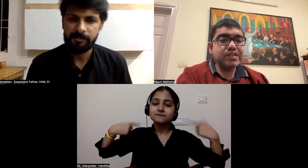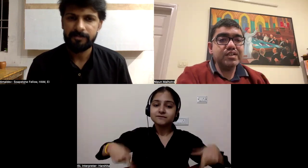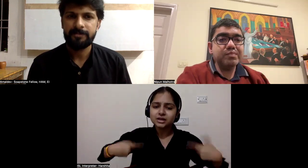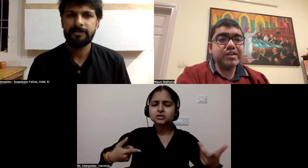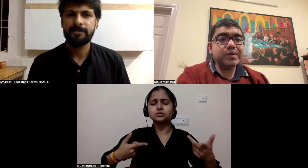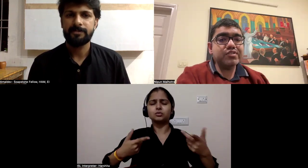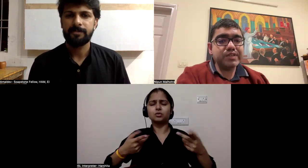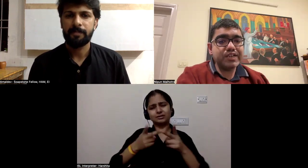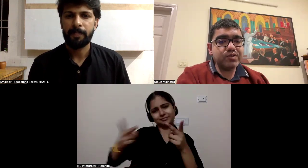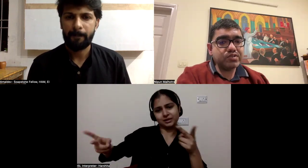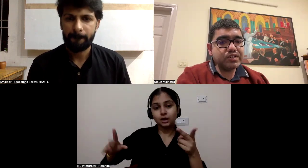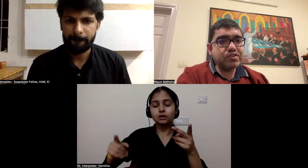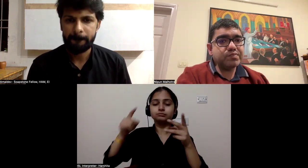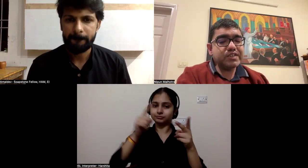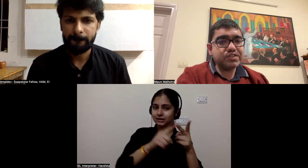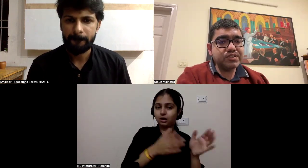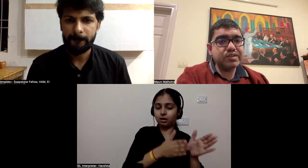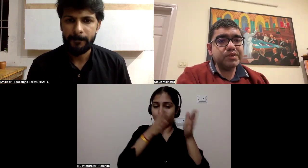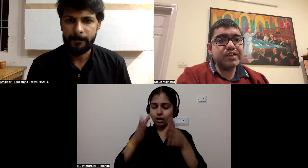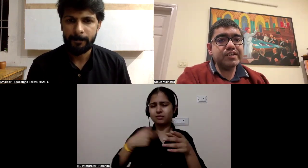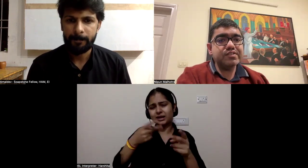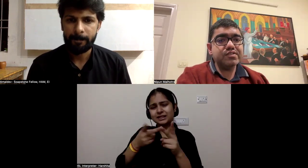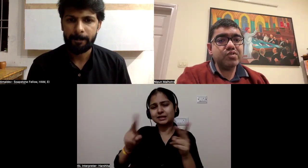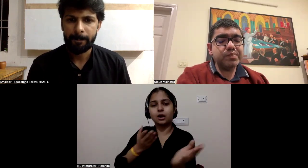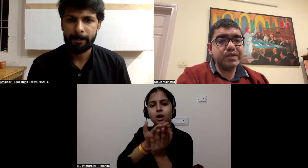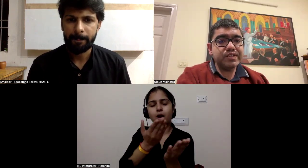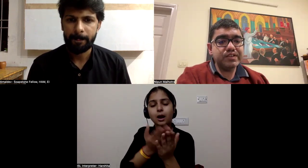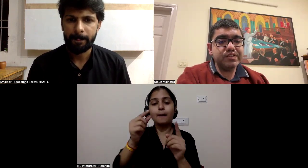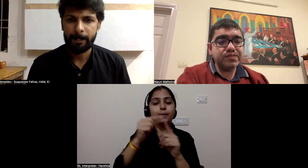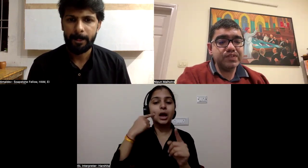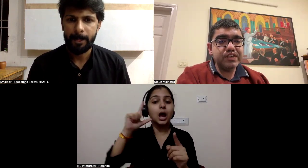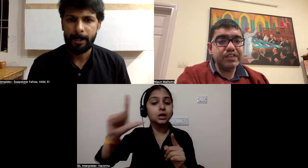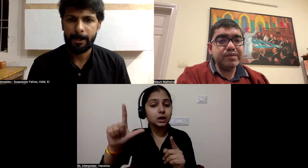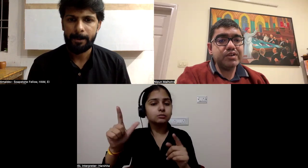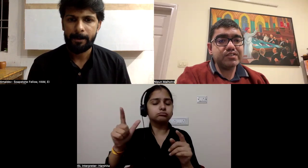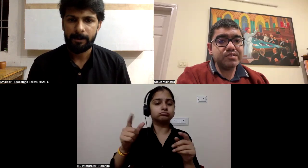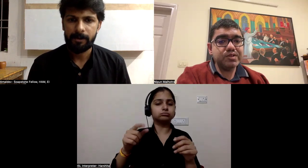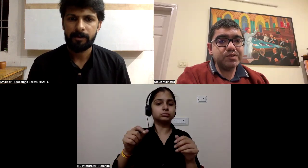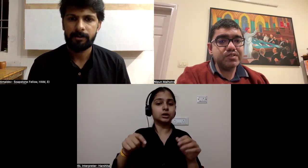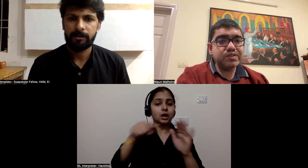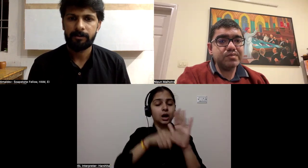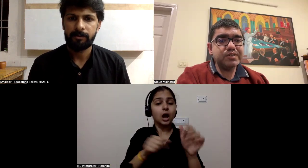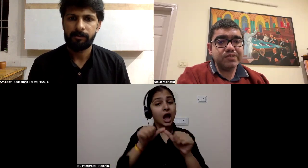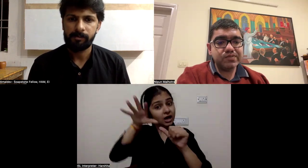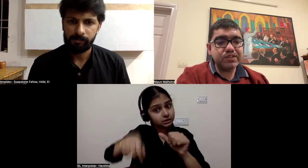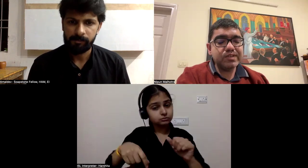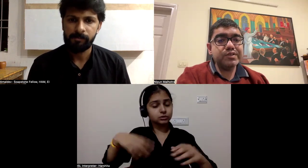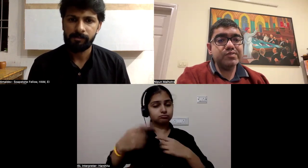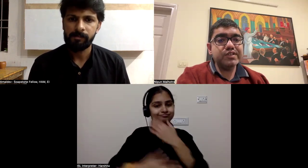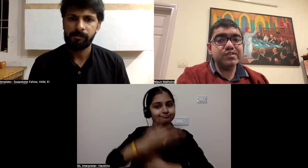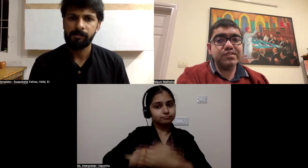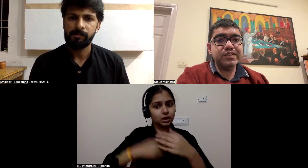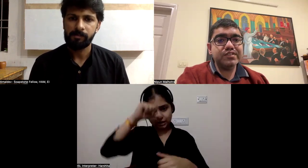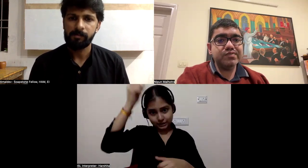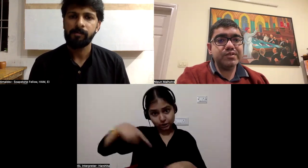etc. But apart from that, I've also done a lot of petitions and PILs on making India more accessible to persons with disabilities. For example,